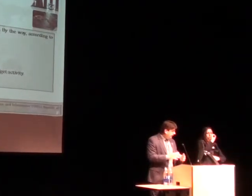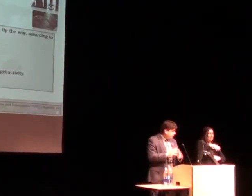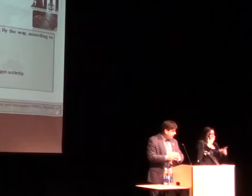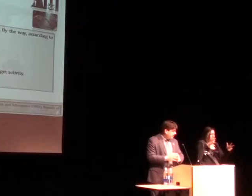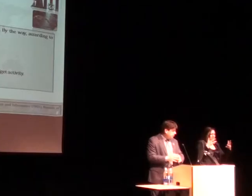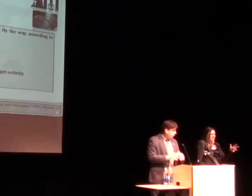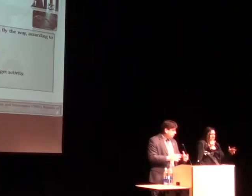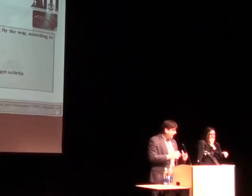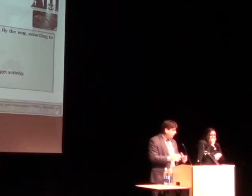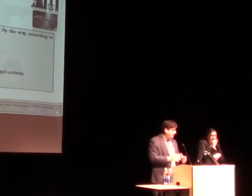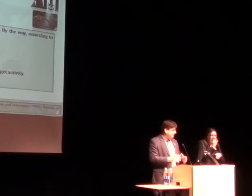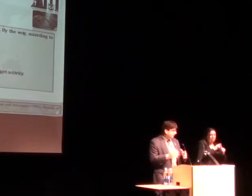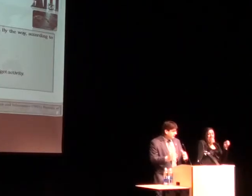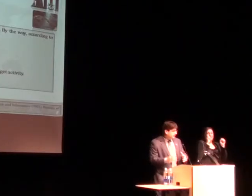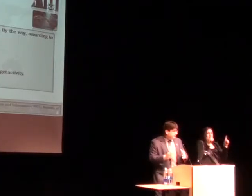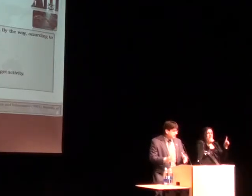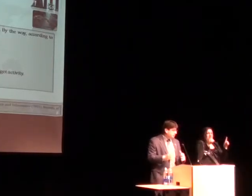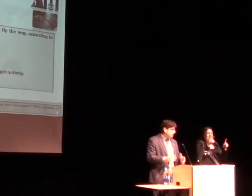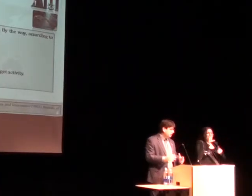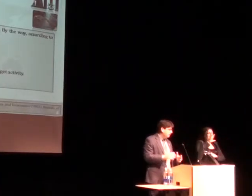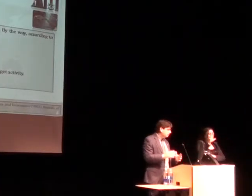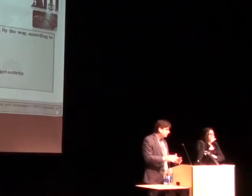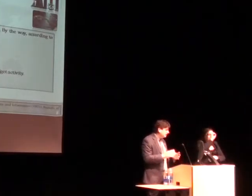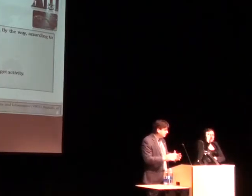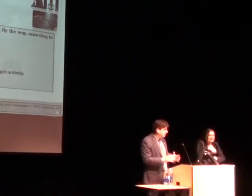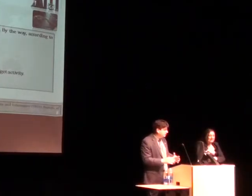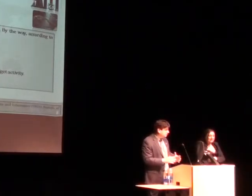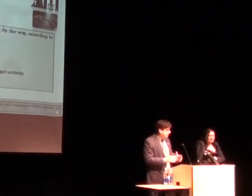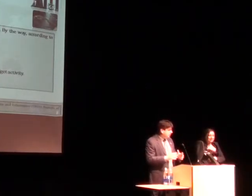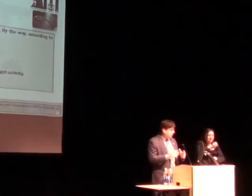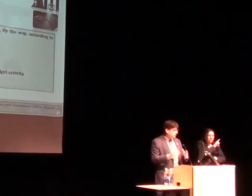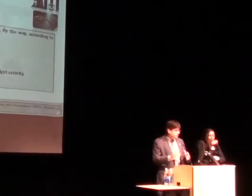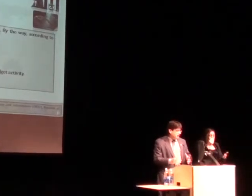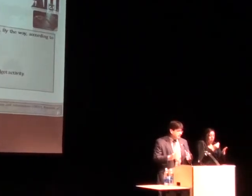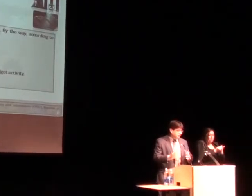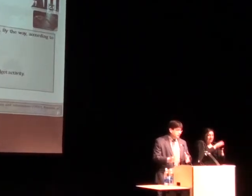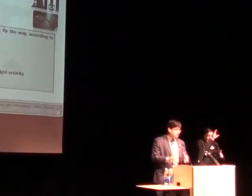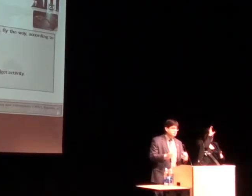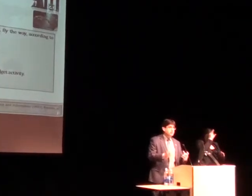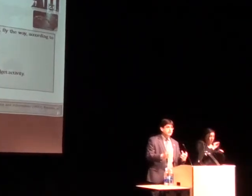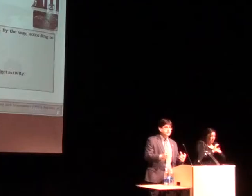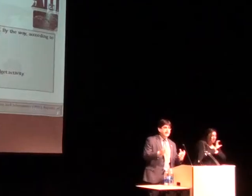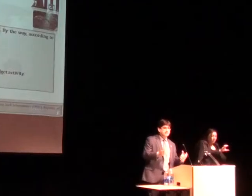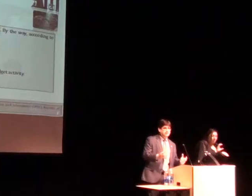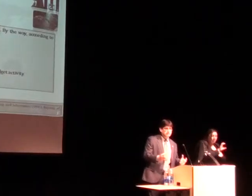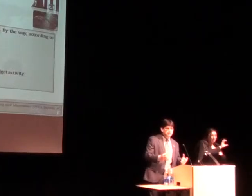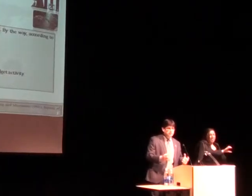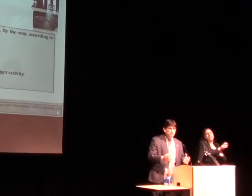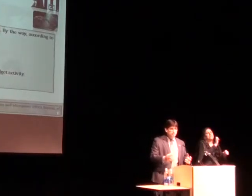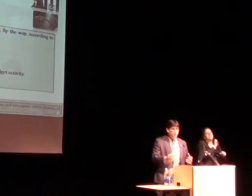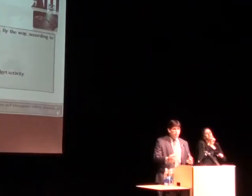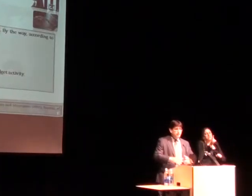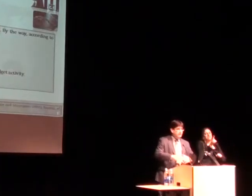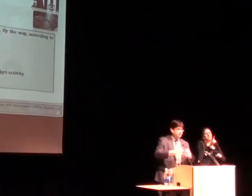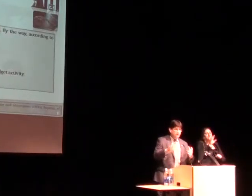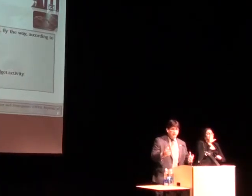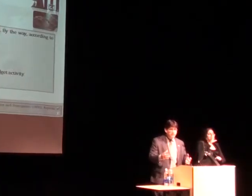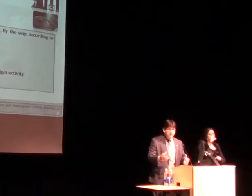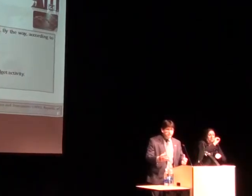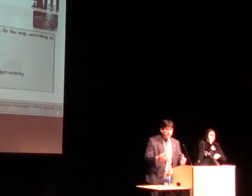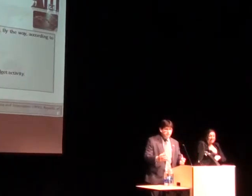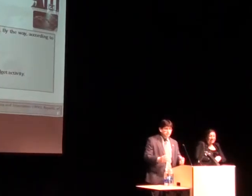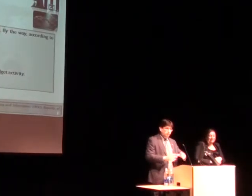health and education was allocated 53% of the total expenditure of 2014 budget activity. So we don't have